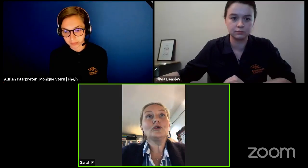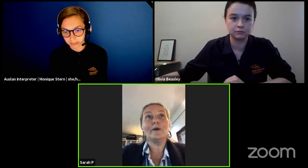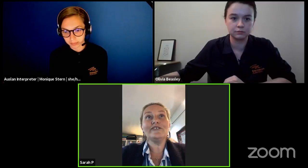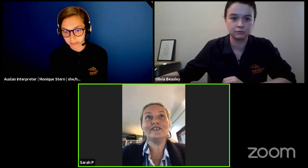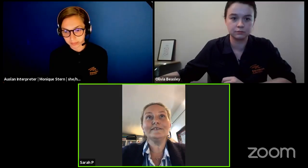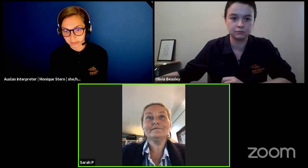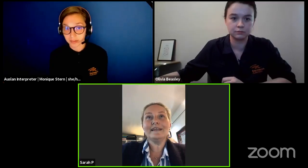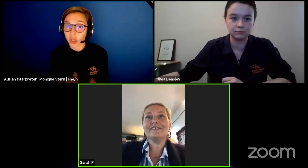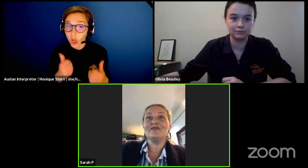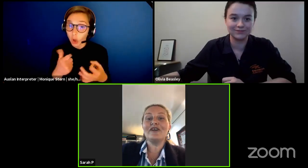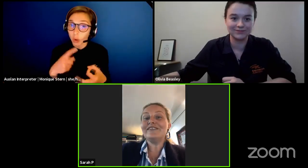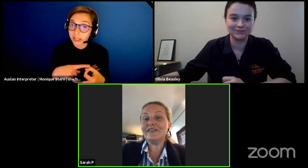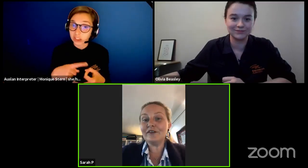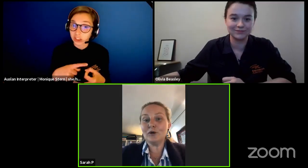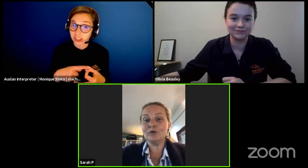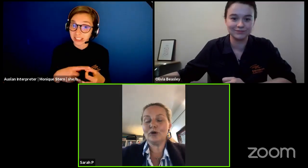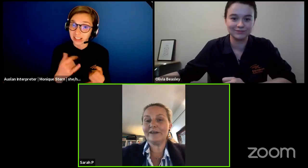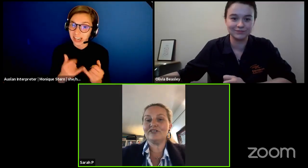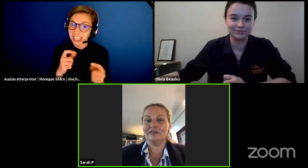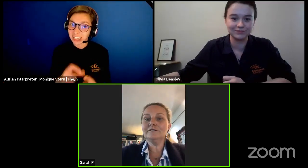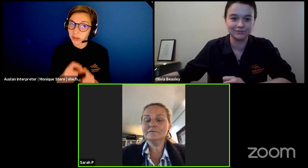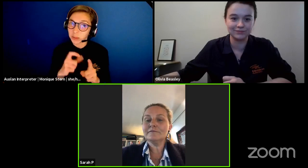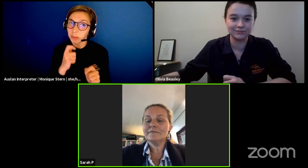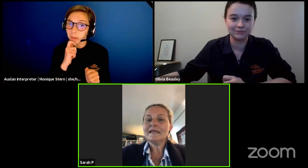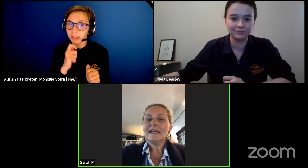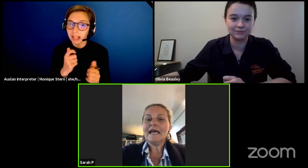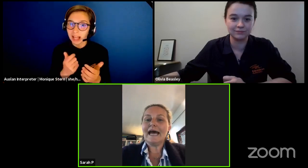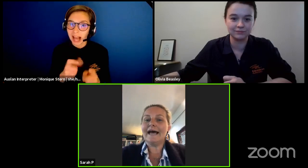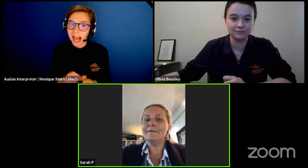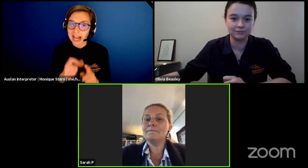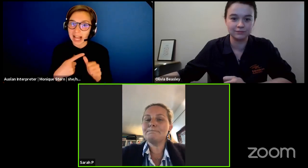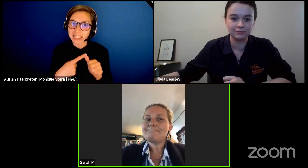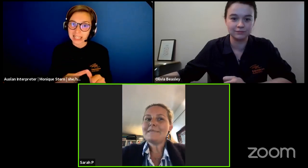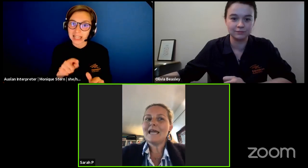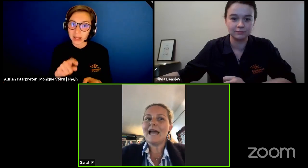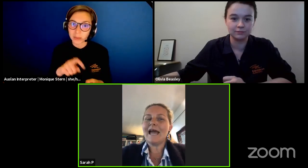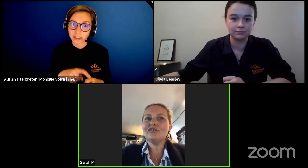Oh, good question. It's a very difficult question.